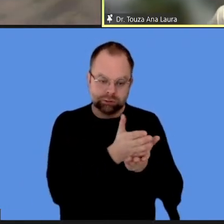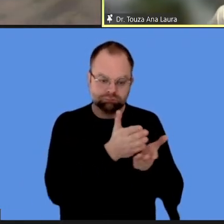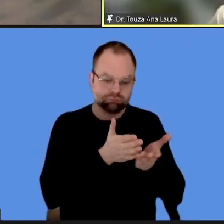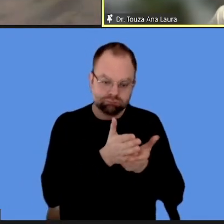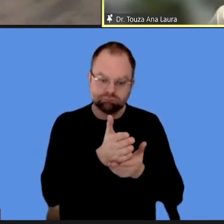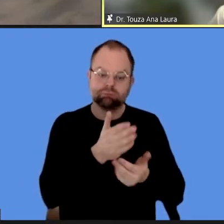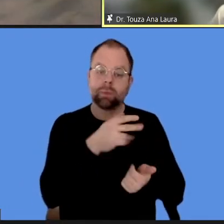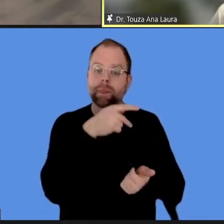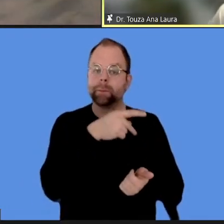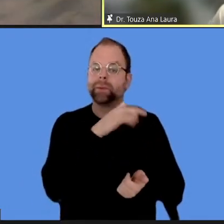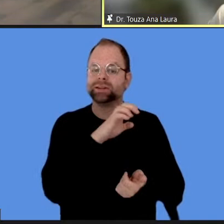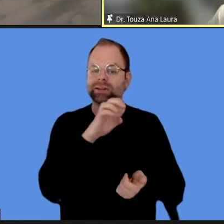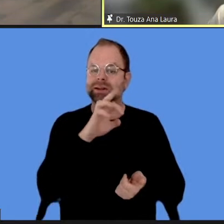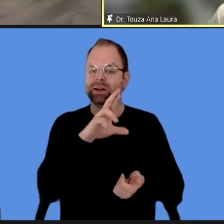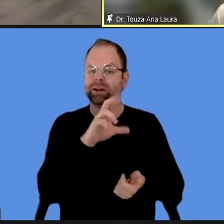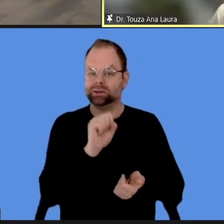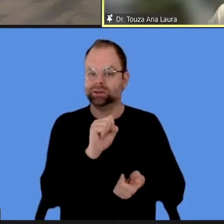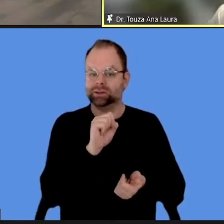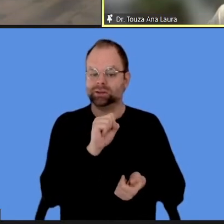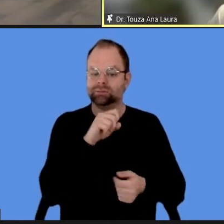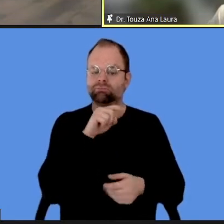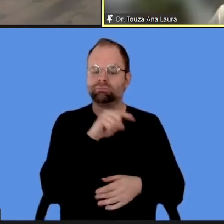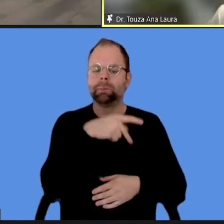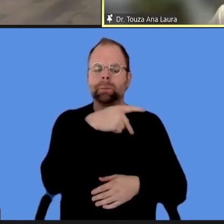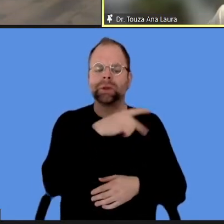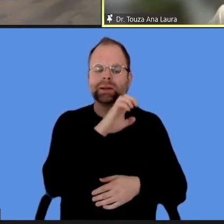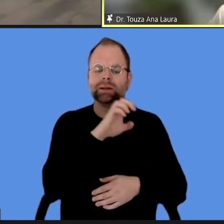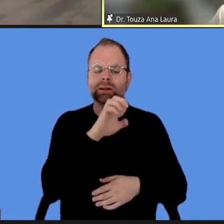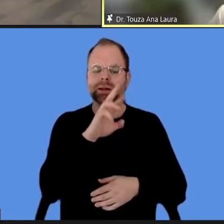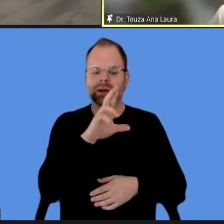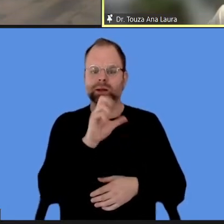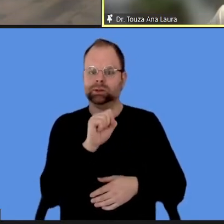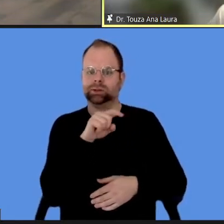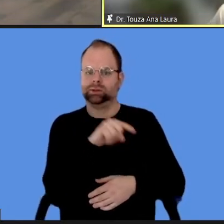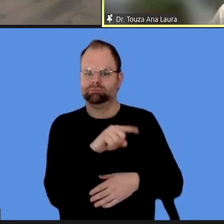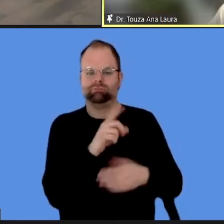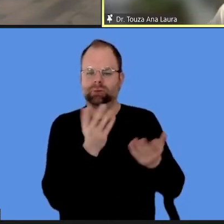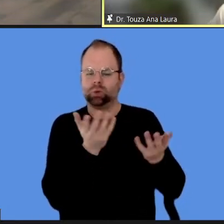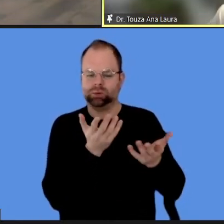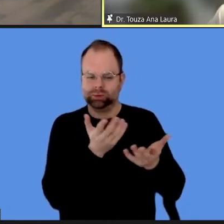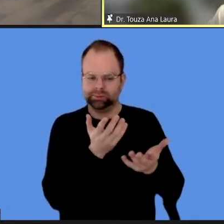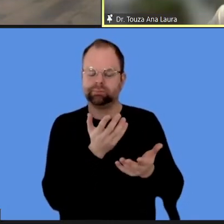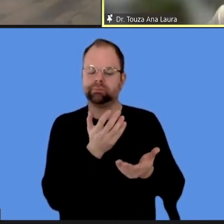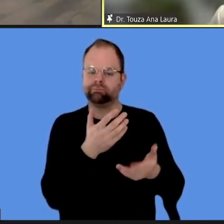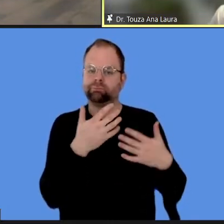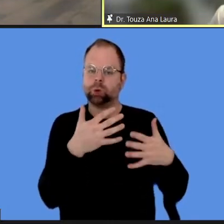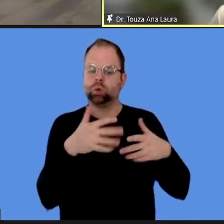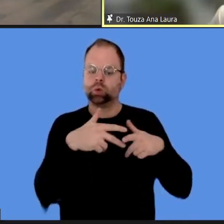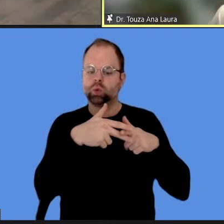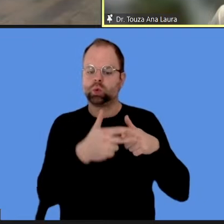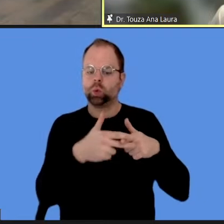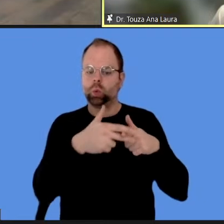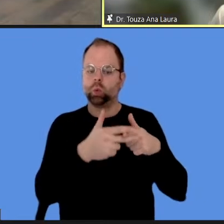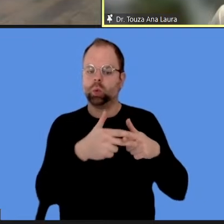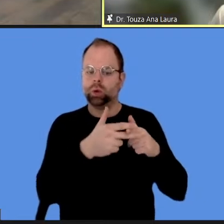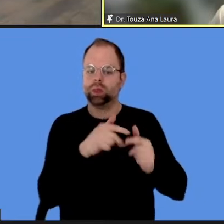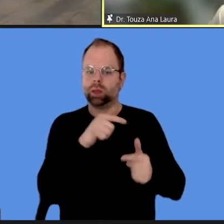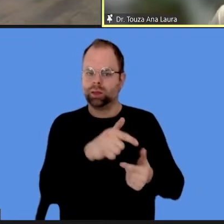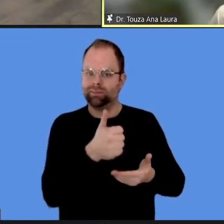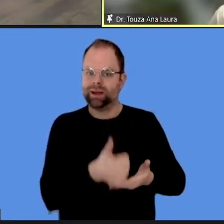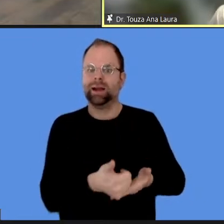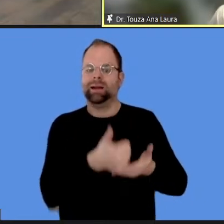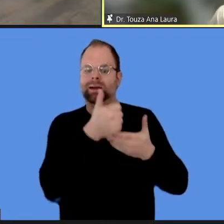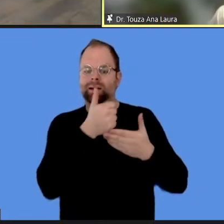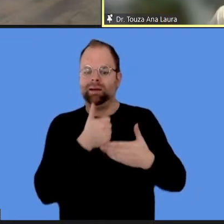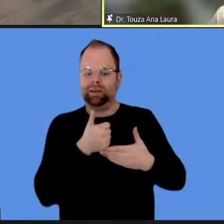to measure the severity of food insecurity experienced by households and individuals. It